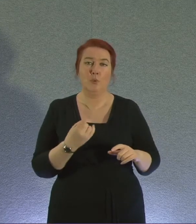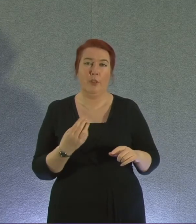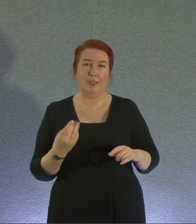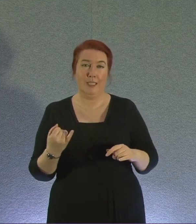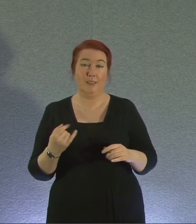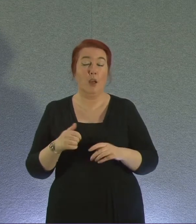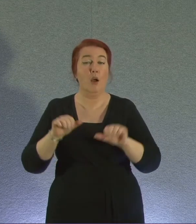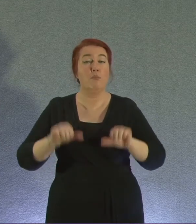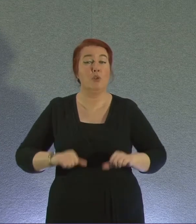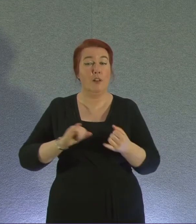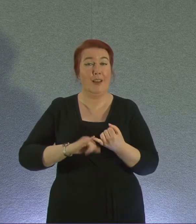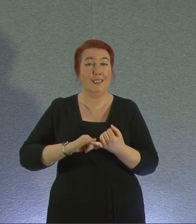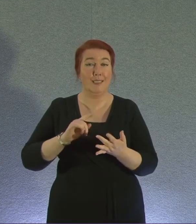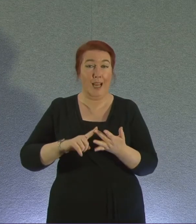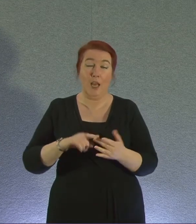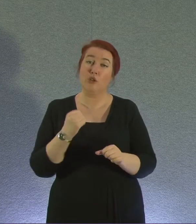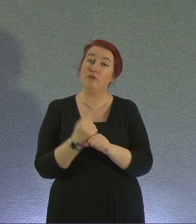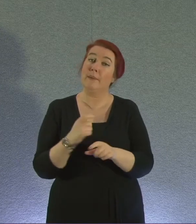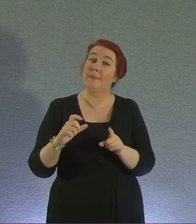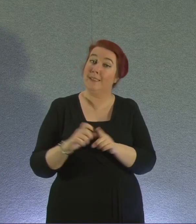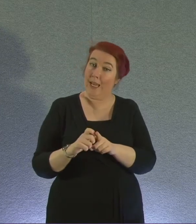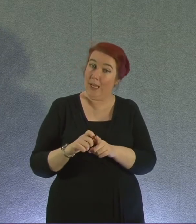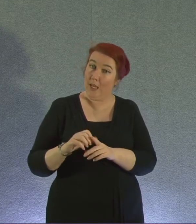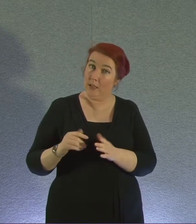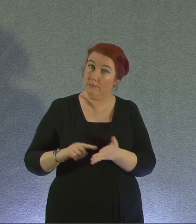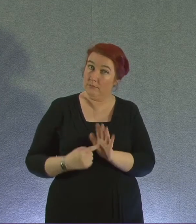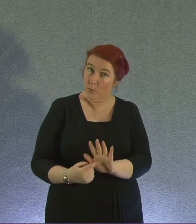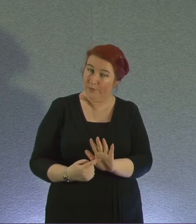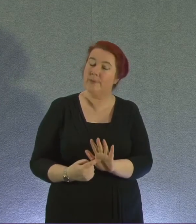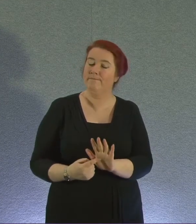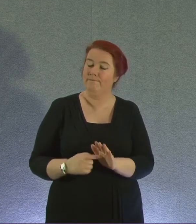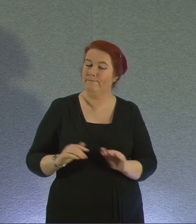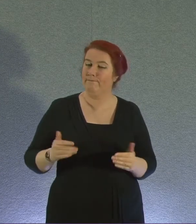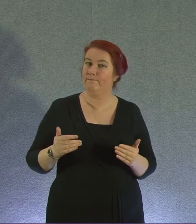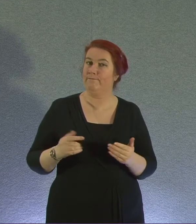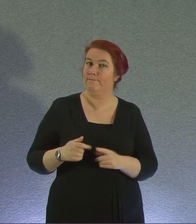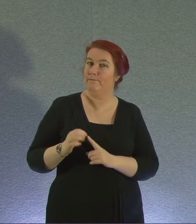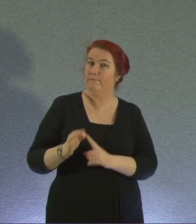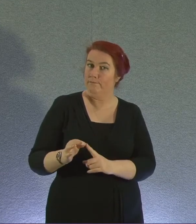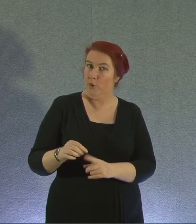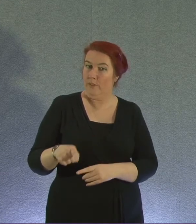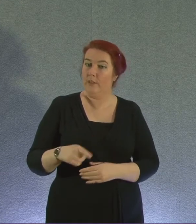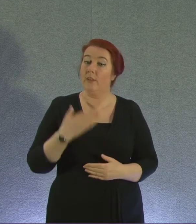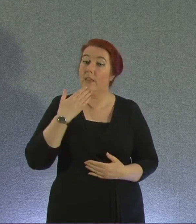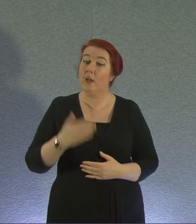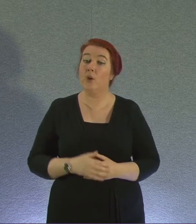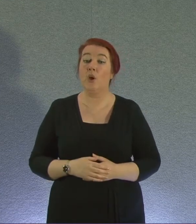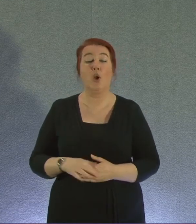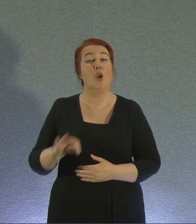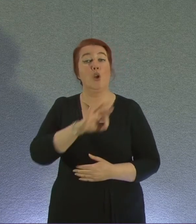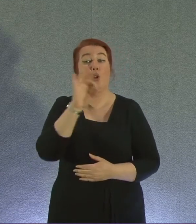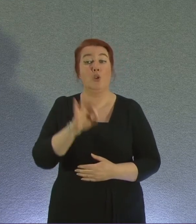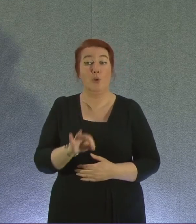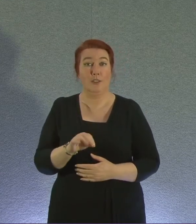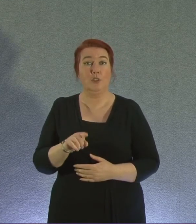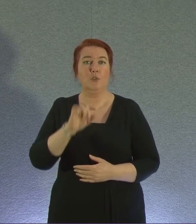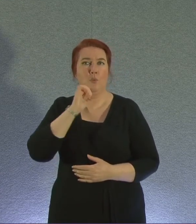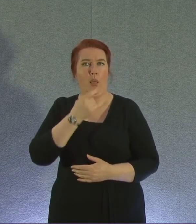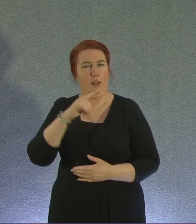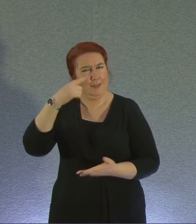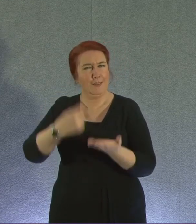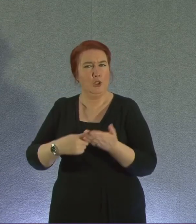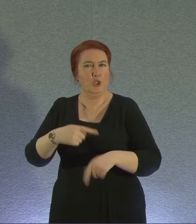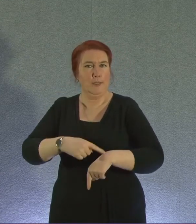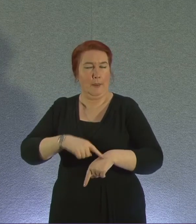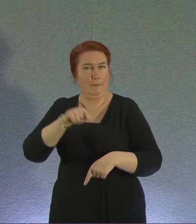SSI. Again, could I call on Graham Day on behalf of the Bureau to move this motion? Moved, Presiding Officer. Thank you. The question on this will come at decision time. The next item